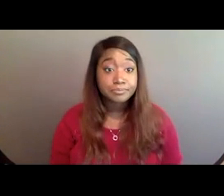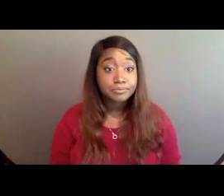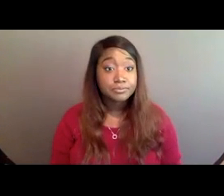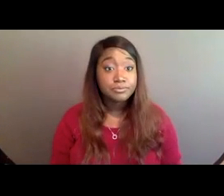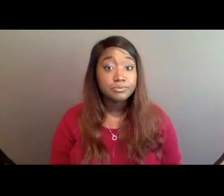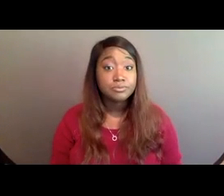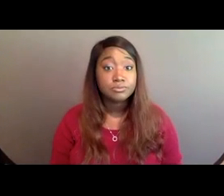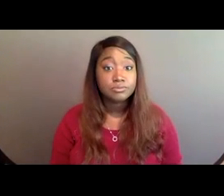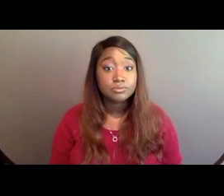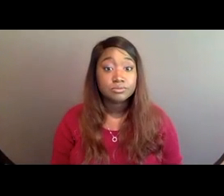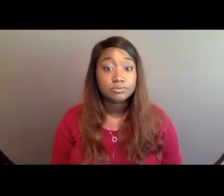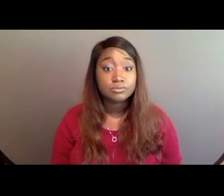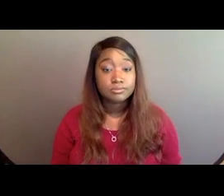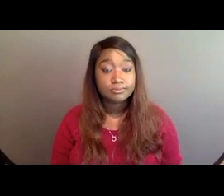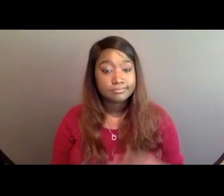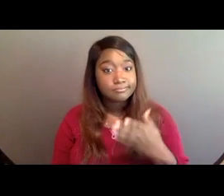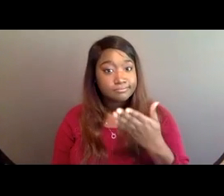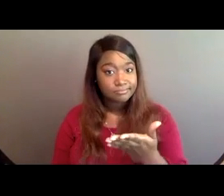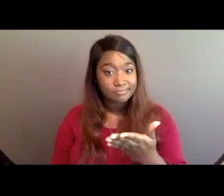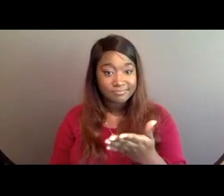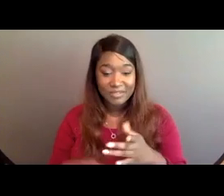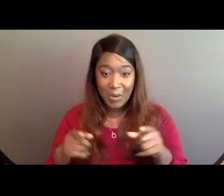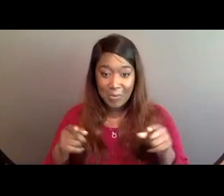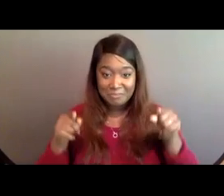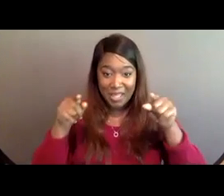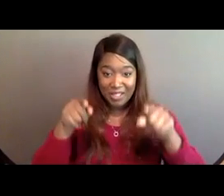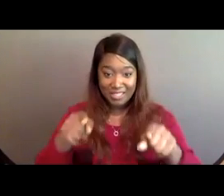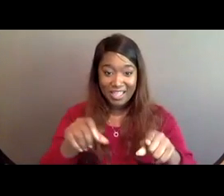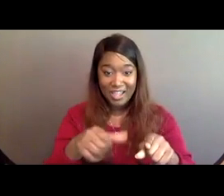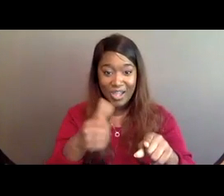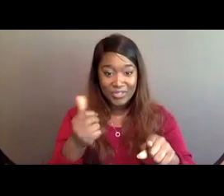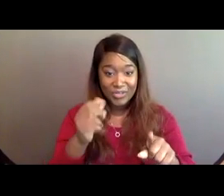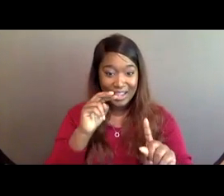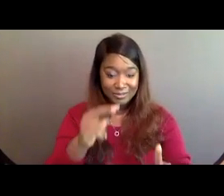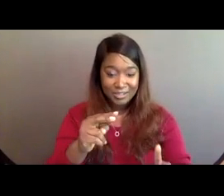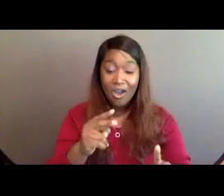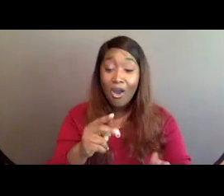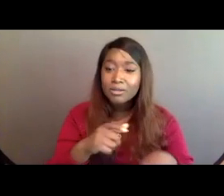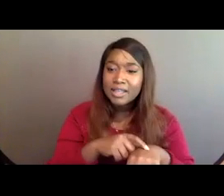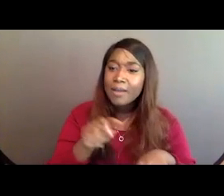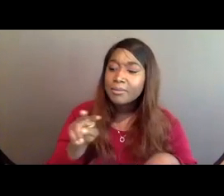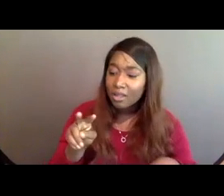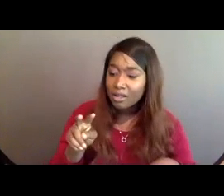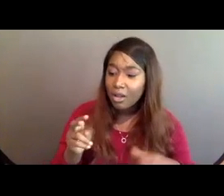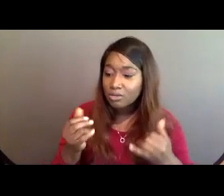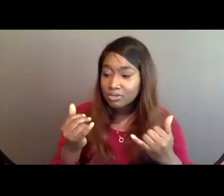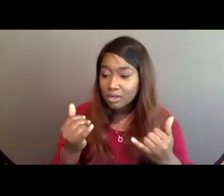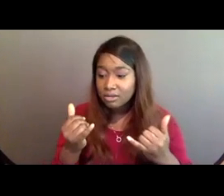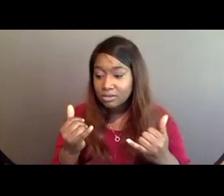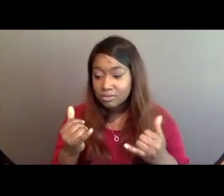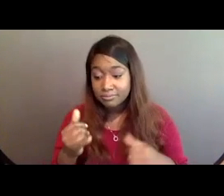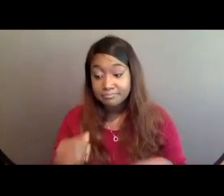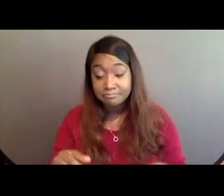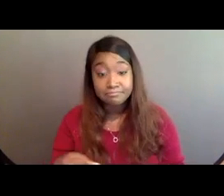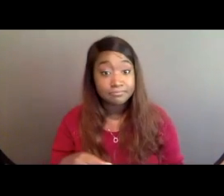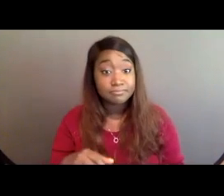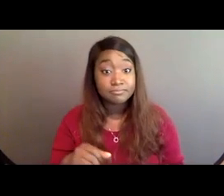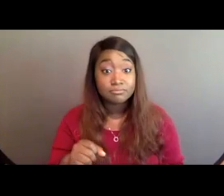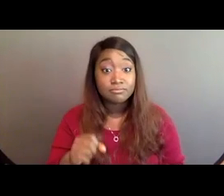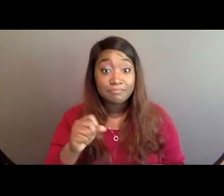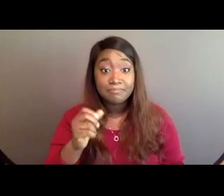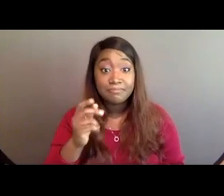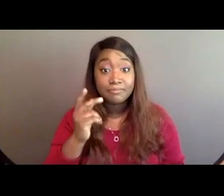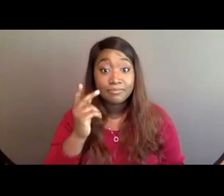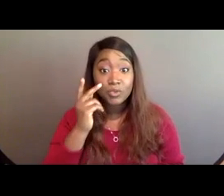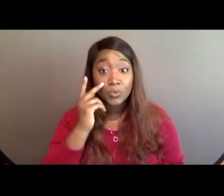The other aspect in parallel, and I'm just looking at time, oh, nice, is that we see an application of food as